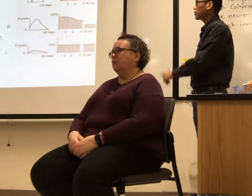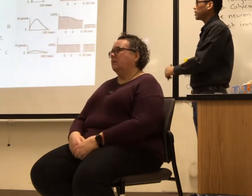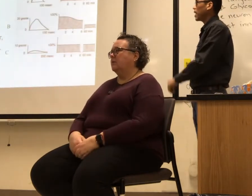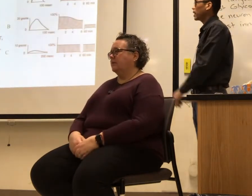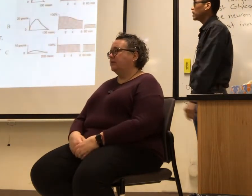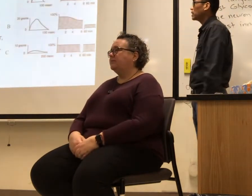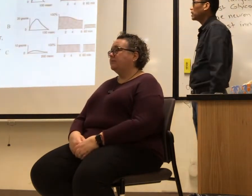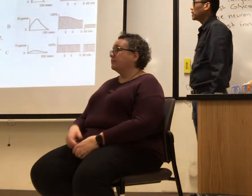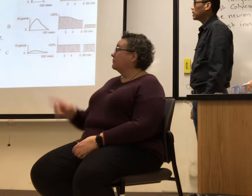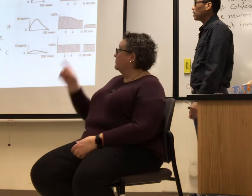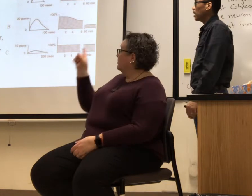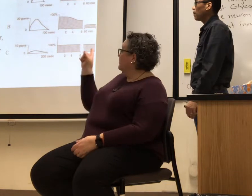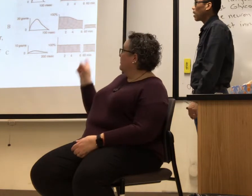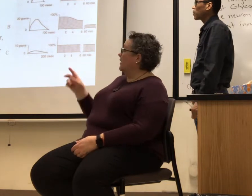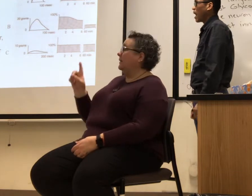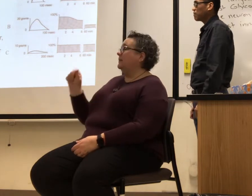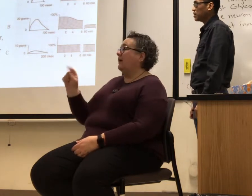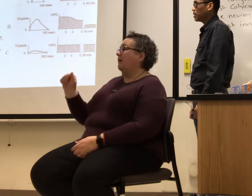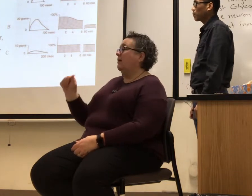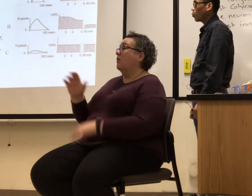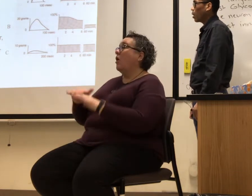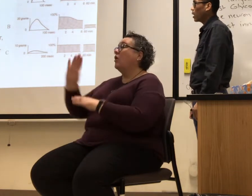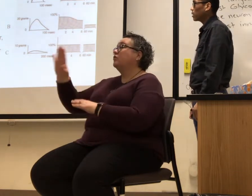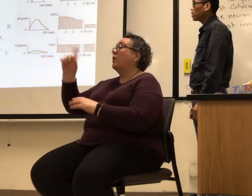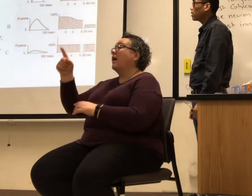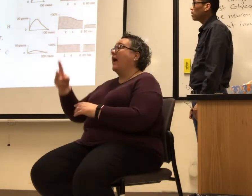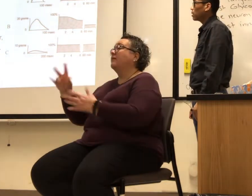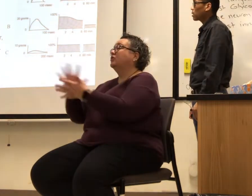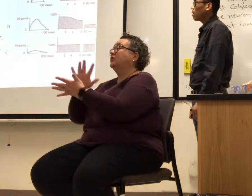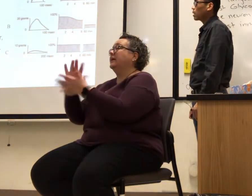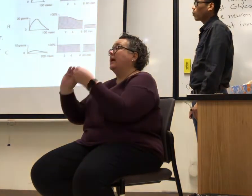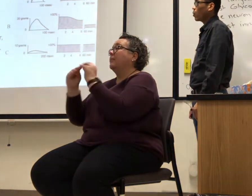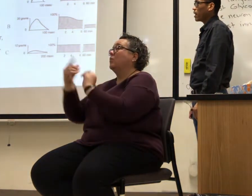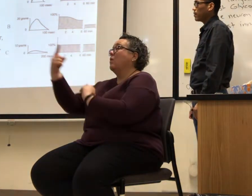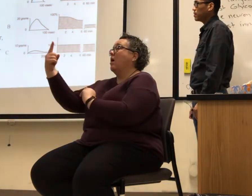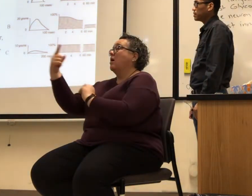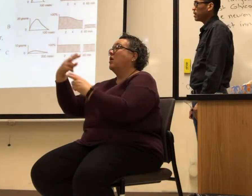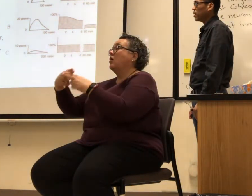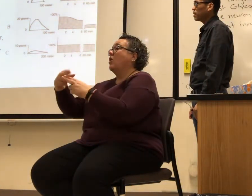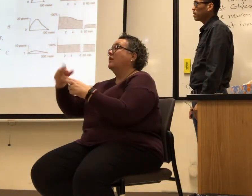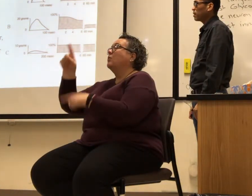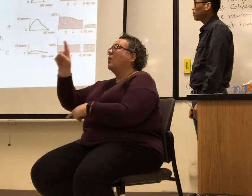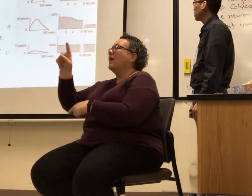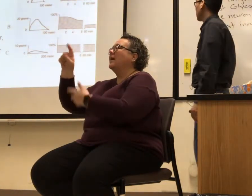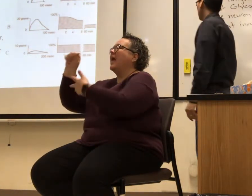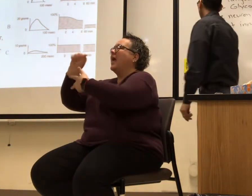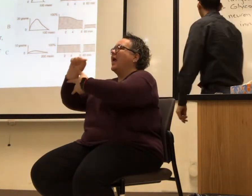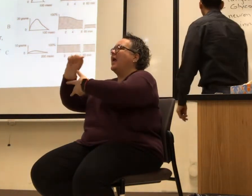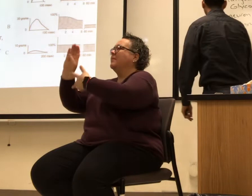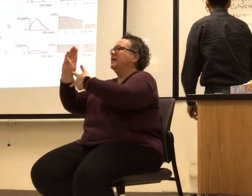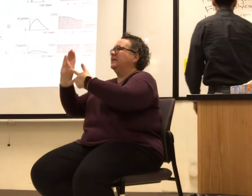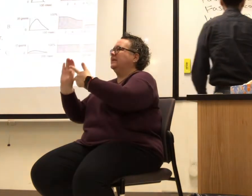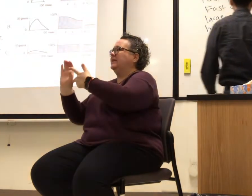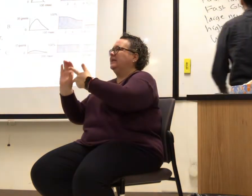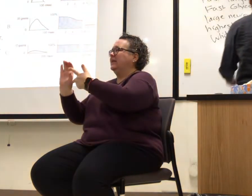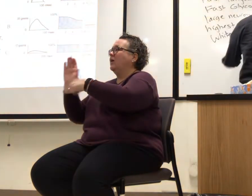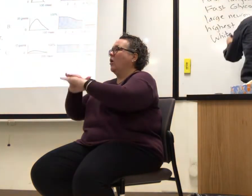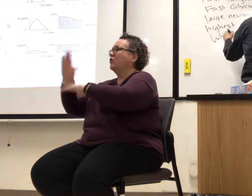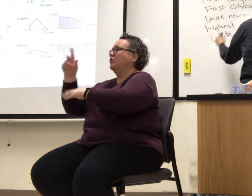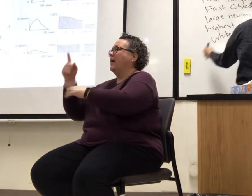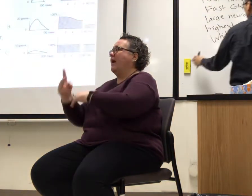Okay. So here's the data. On your half sheet number one, call it number one ABC on your half